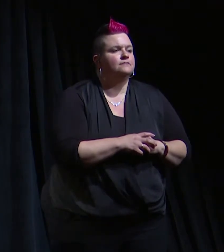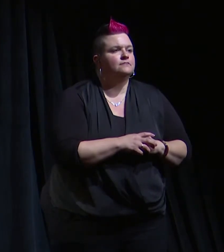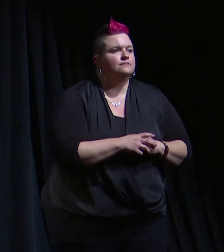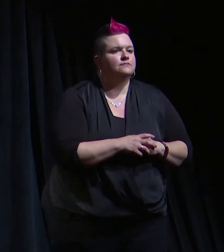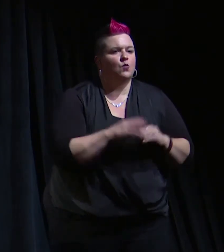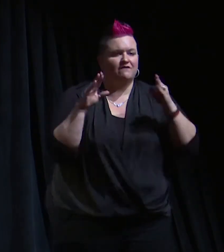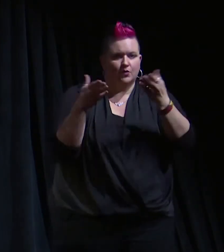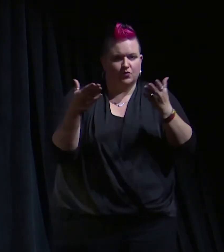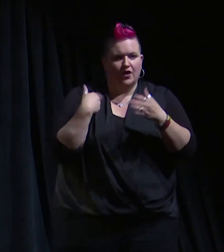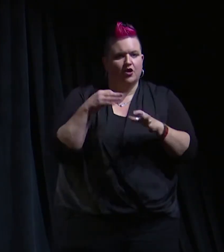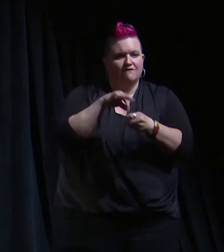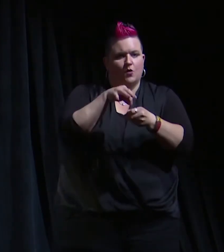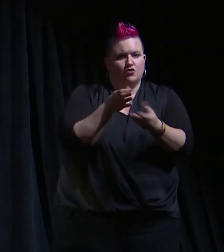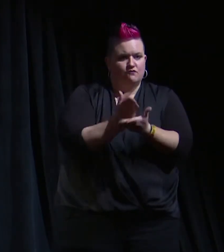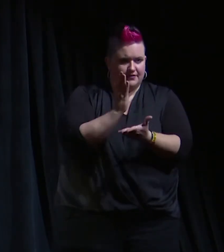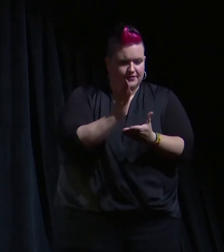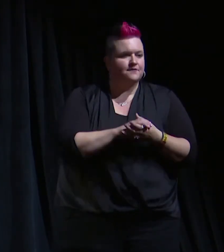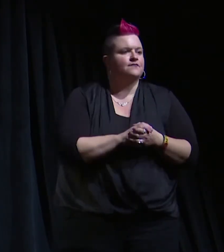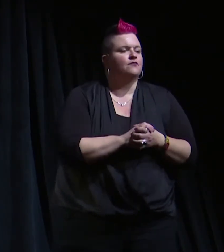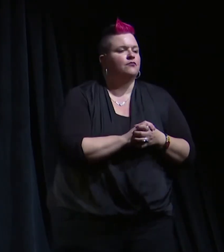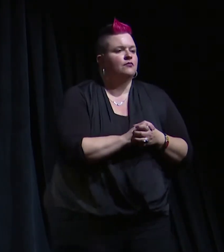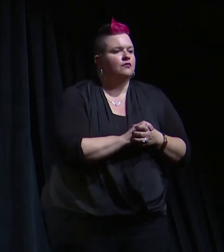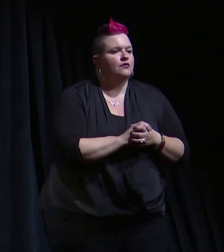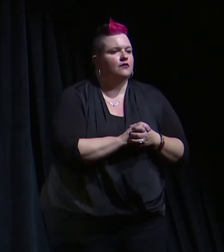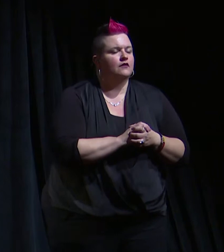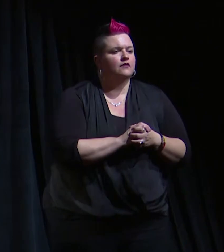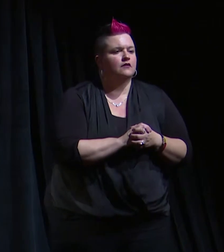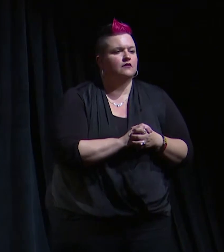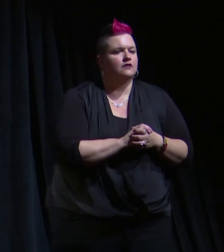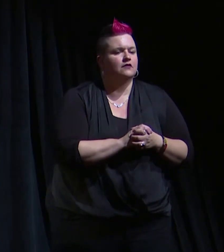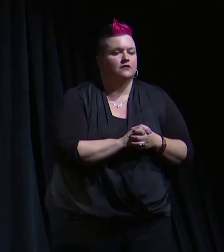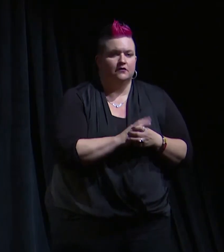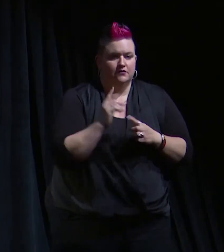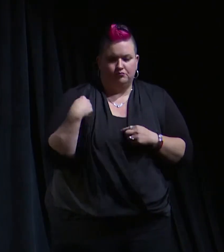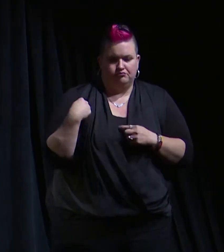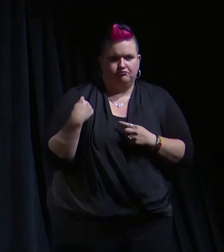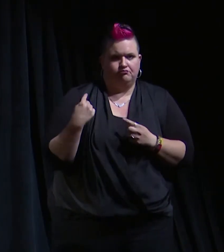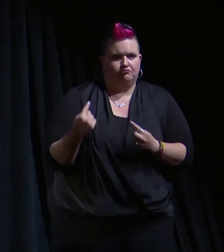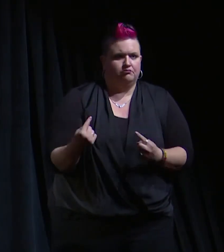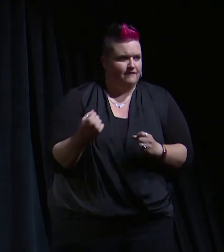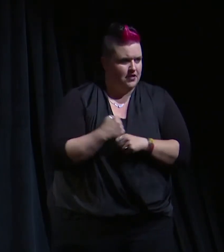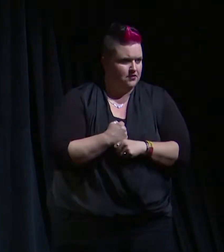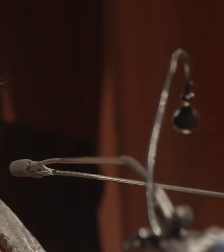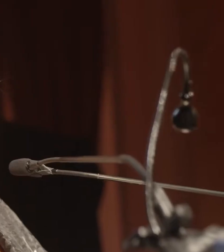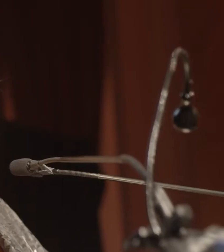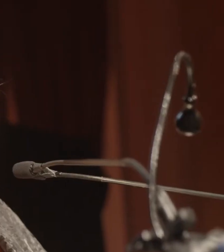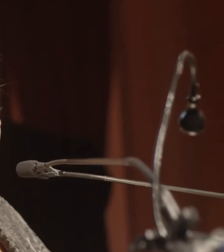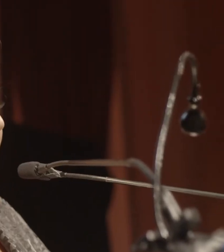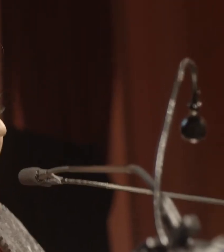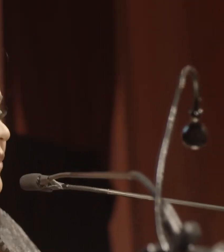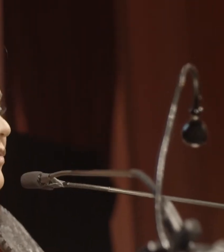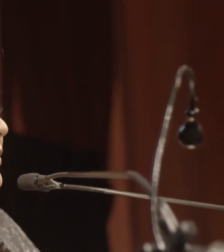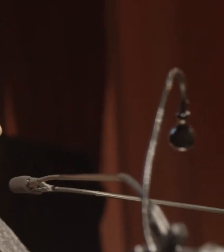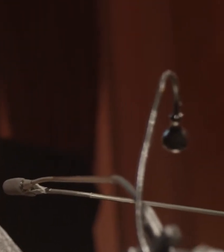on voter rights and this old fight that we're having to have again. And of